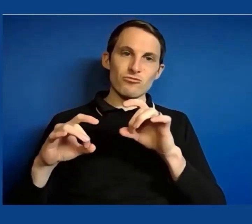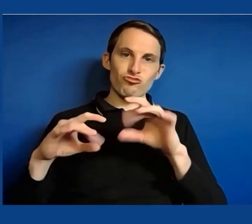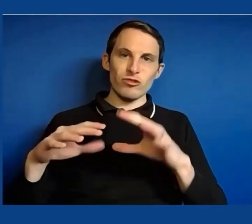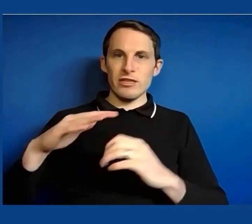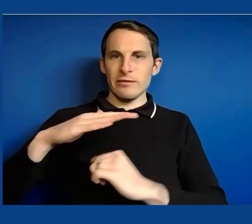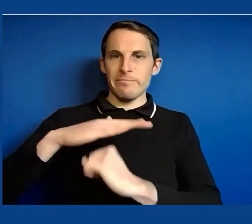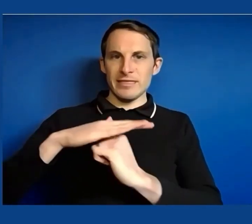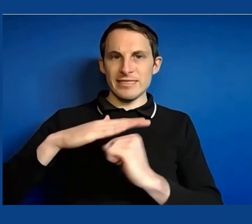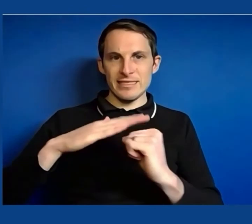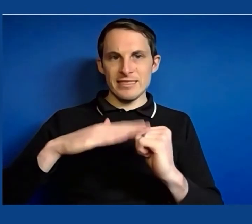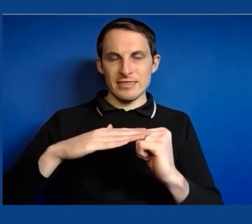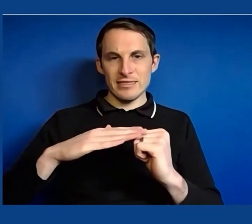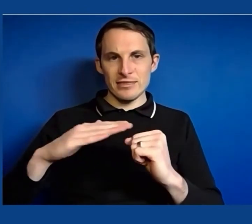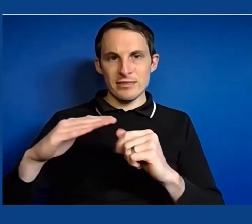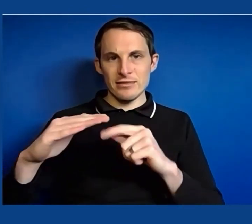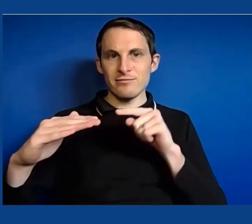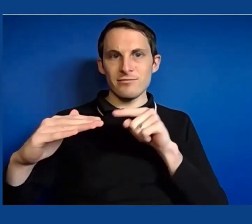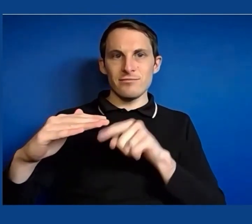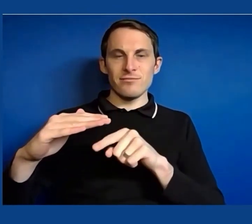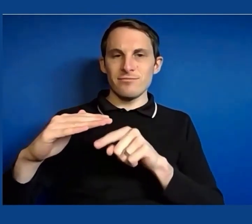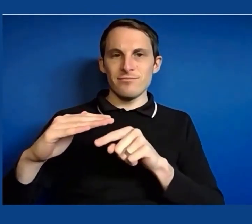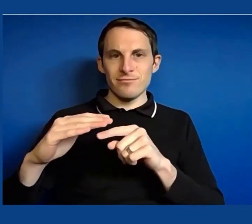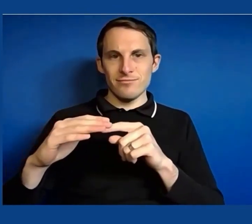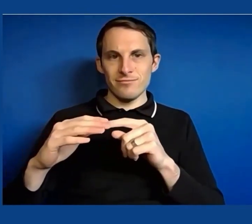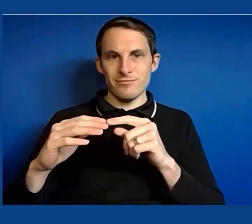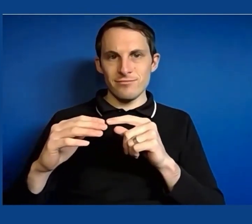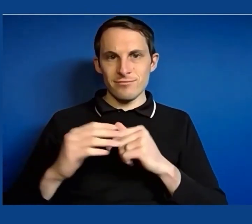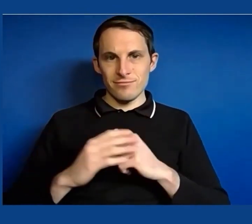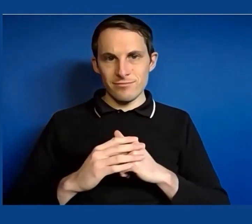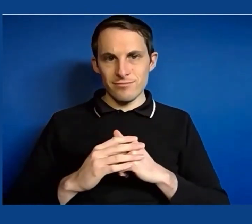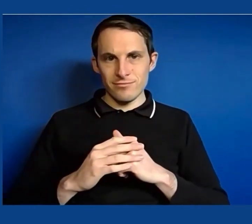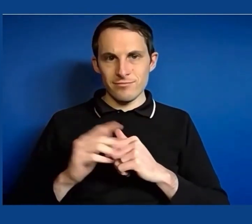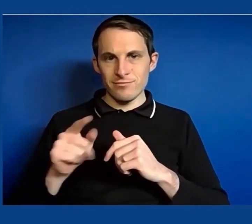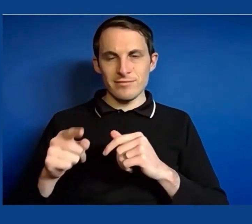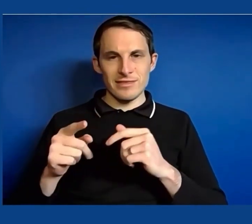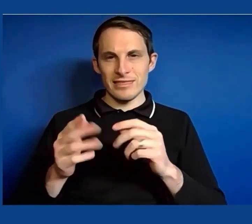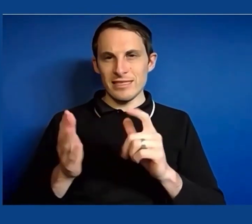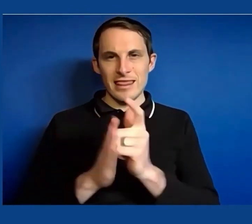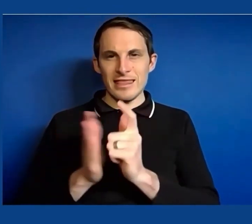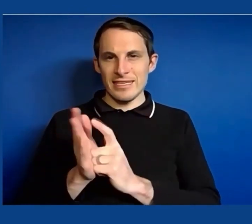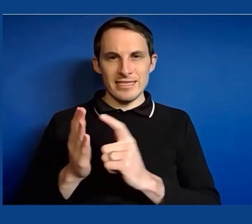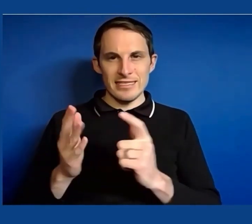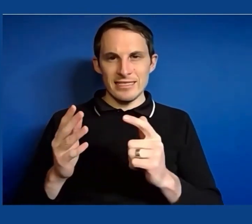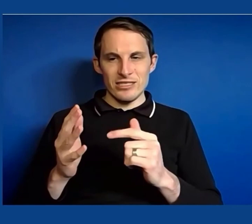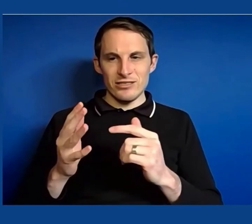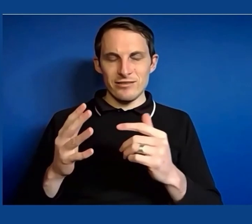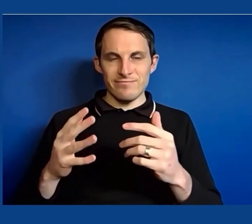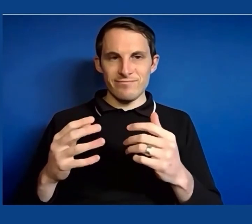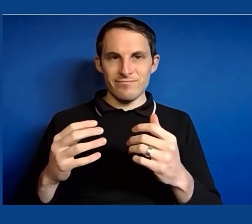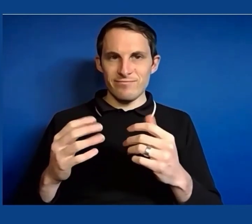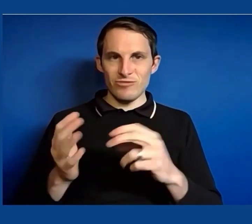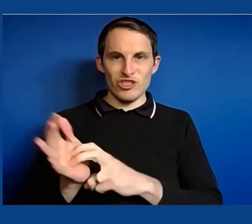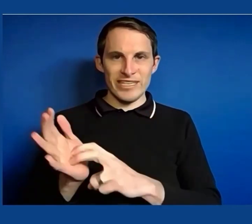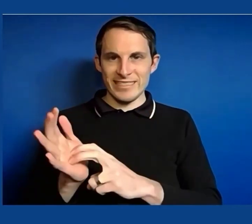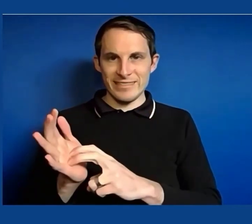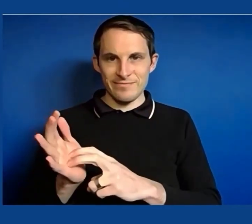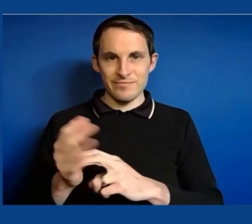are arguably at their very least a little legally shaky. Michael has got a bit more time, or is that